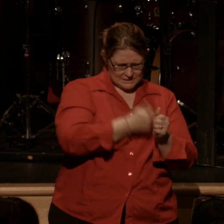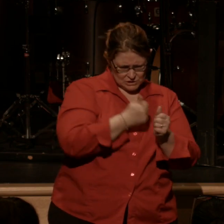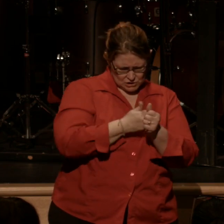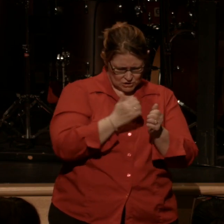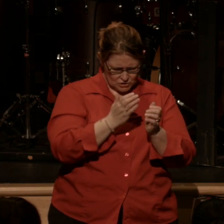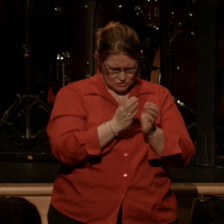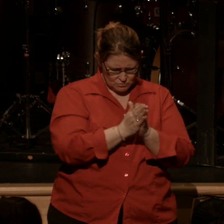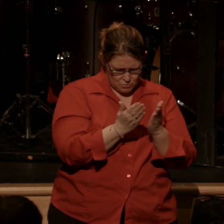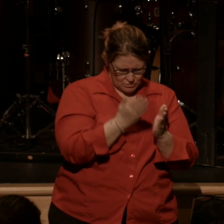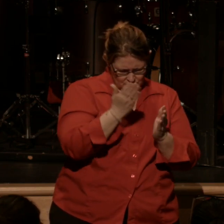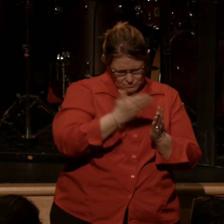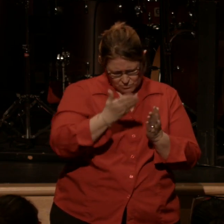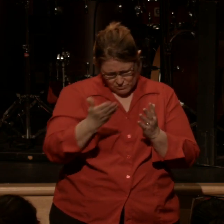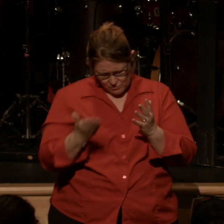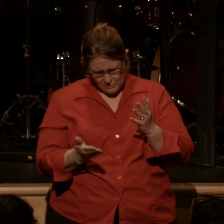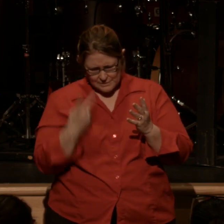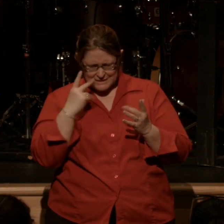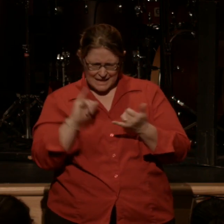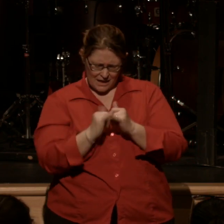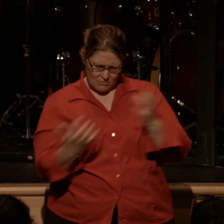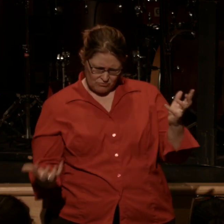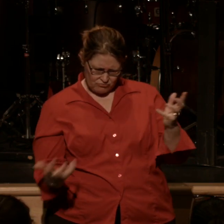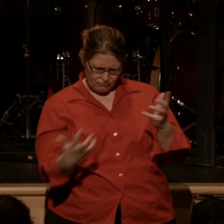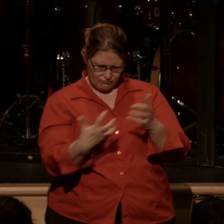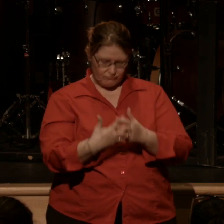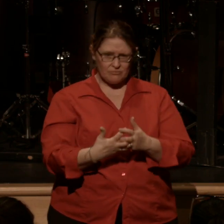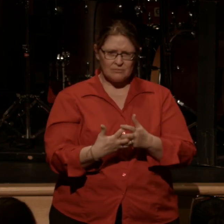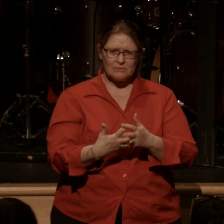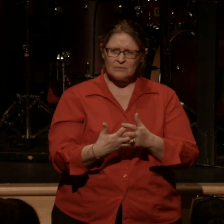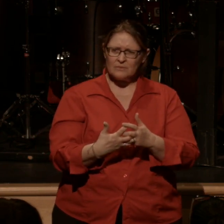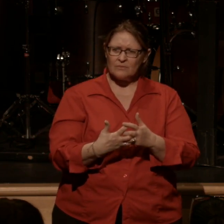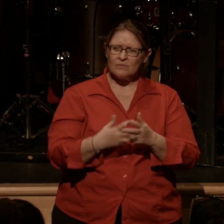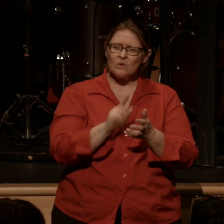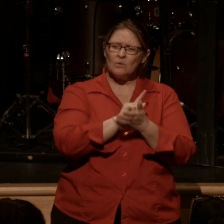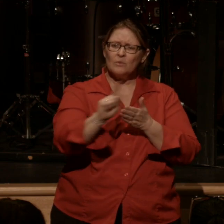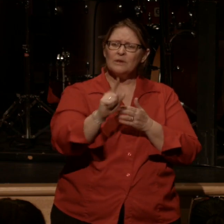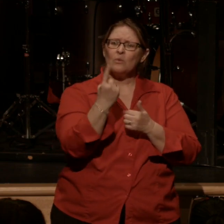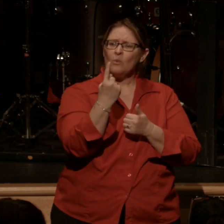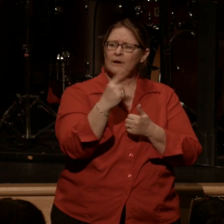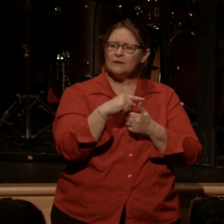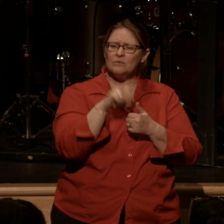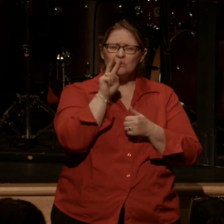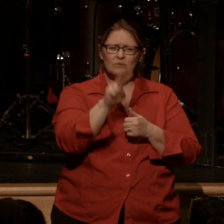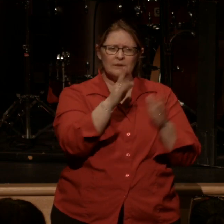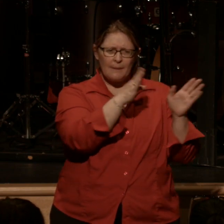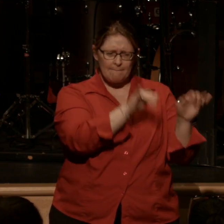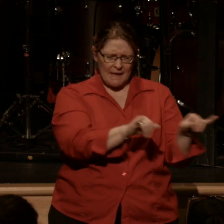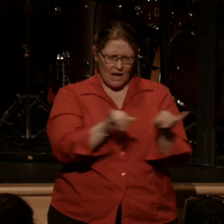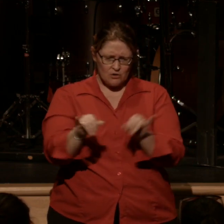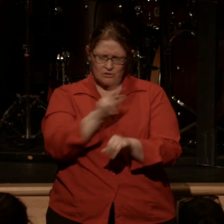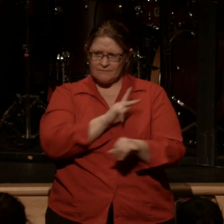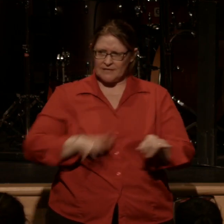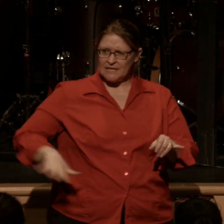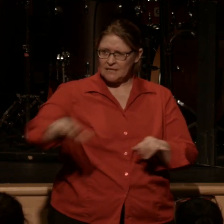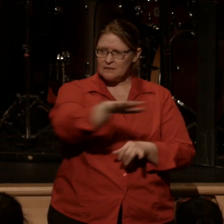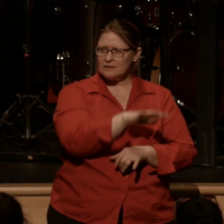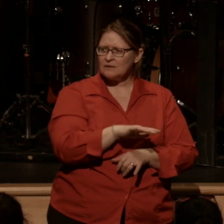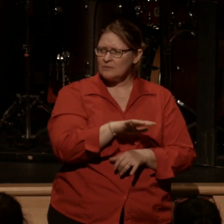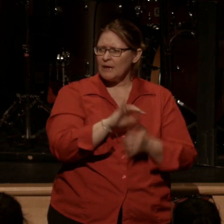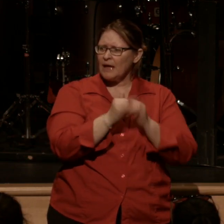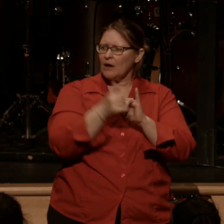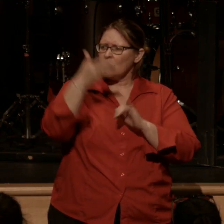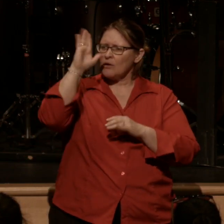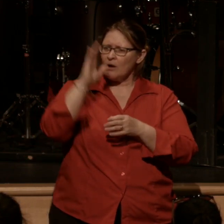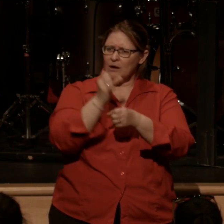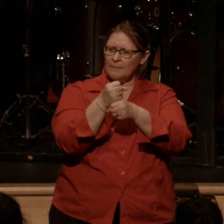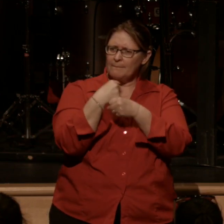we understand how the pieces of the Bible fit together. And so on week 1, we looked at the pattern of the kingdom, how